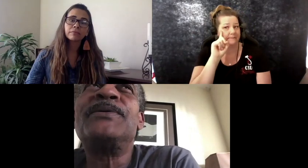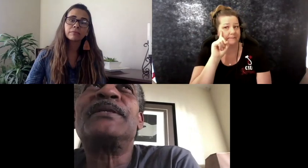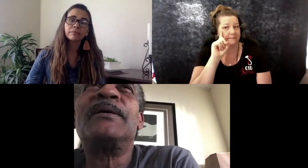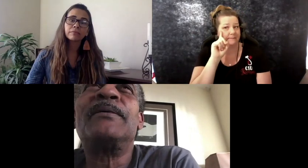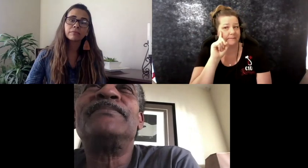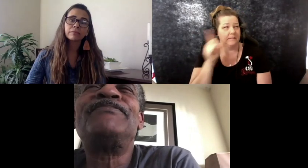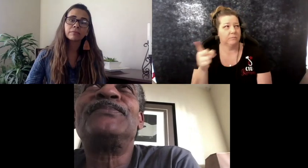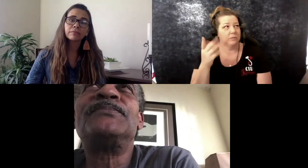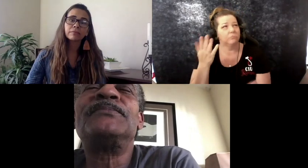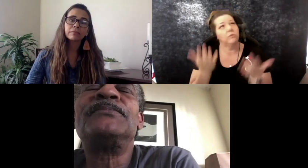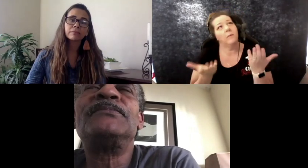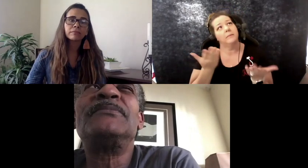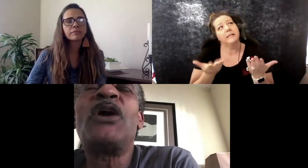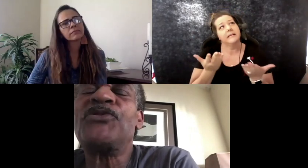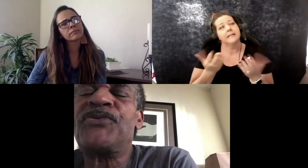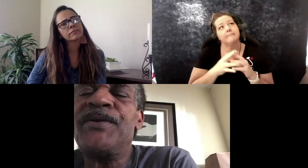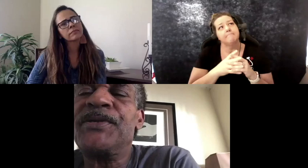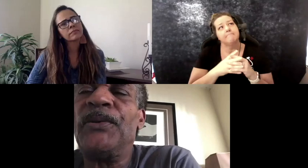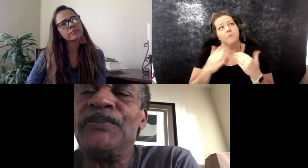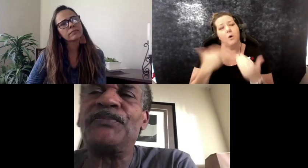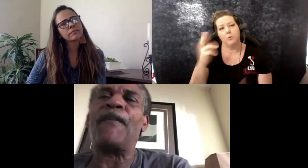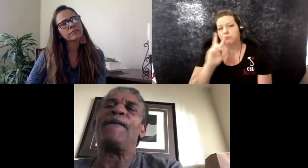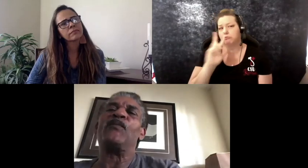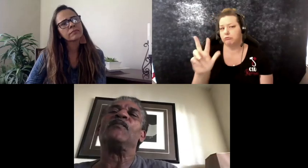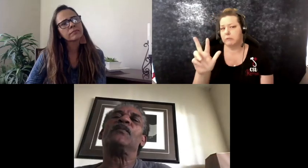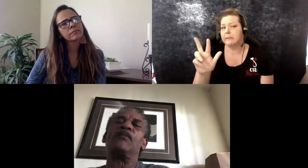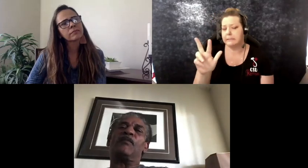he was almost 3 years old.